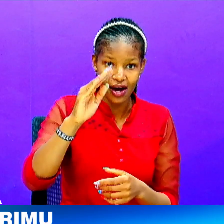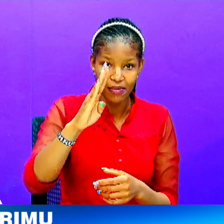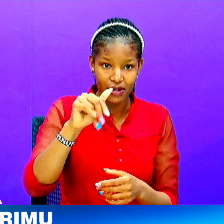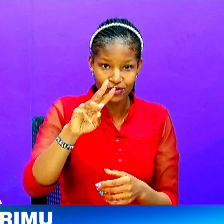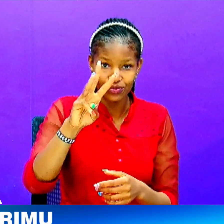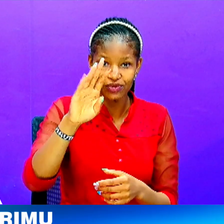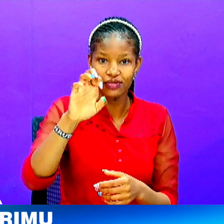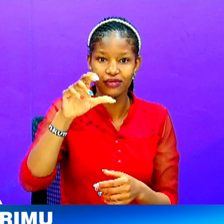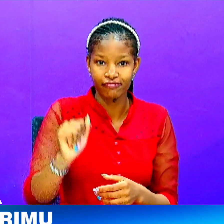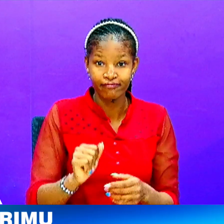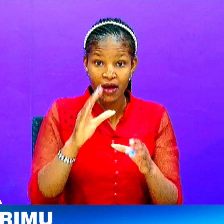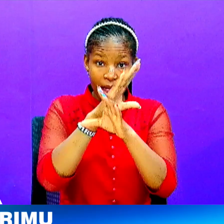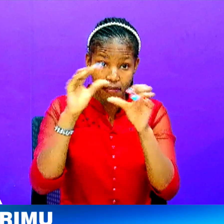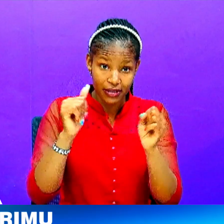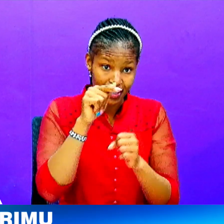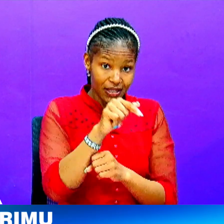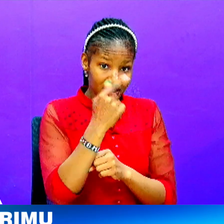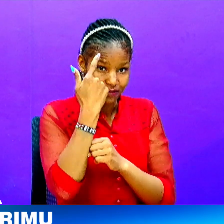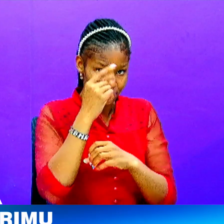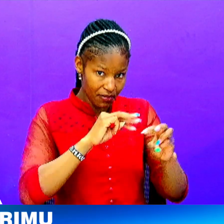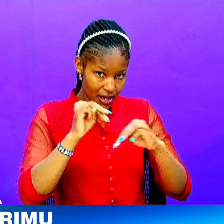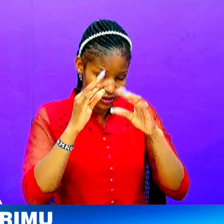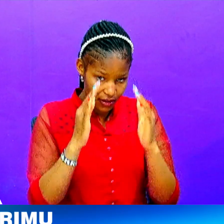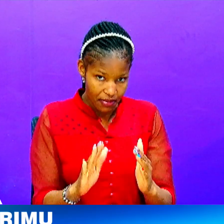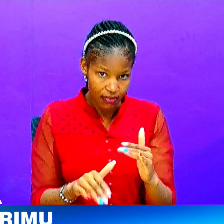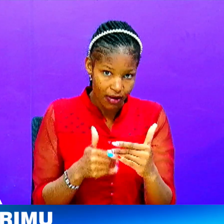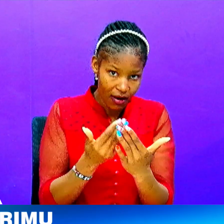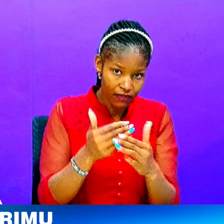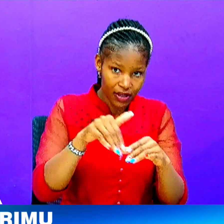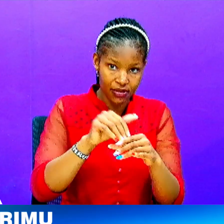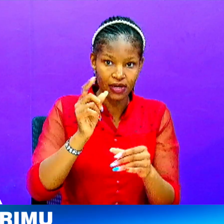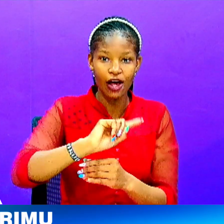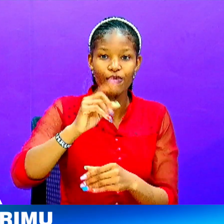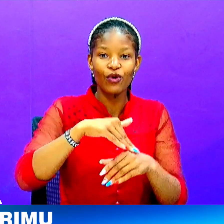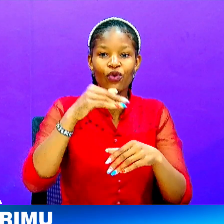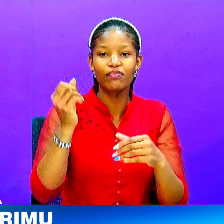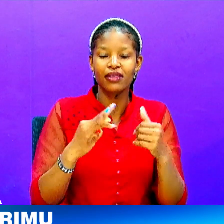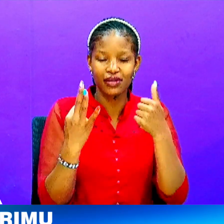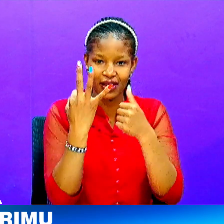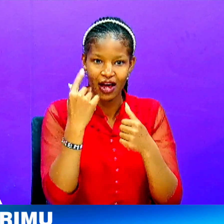On to our other news. Zimbabwean President Emmerson